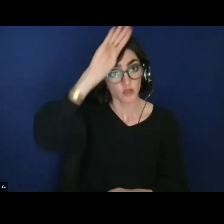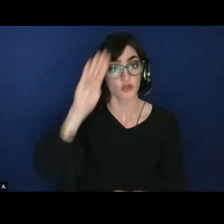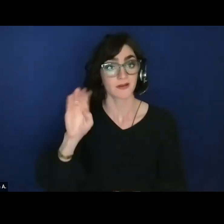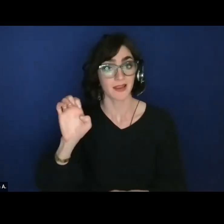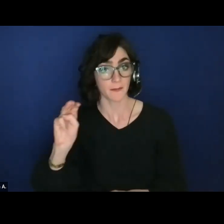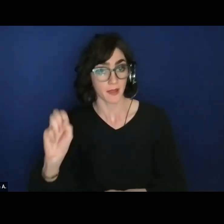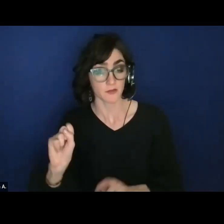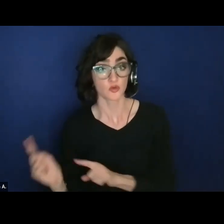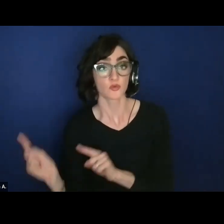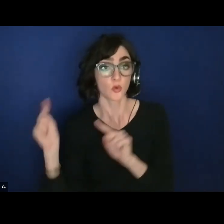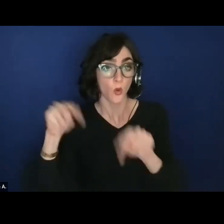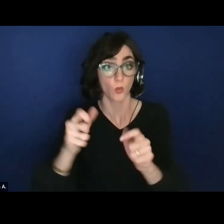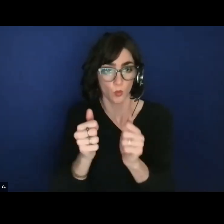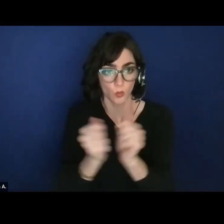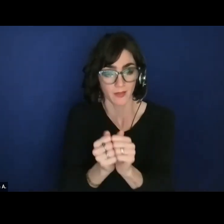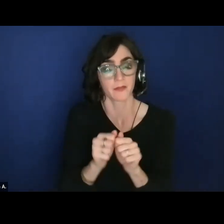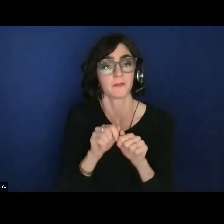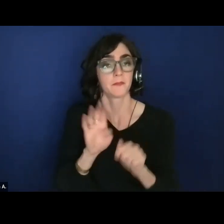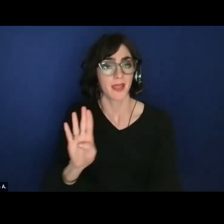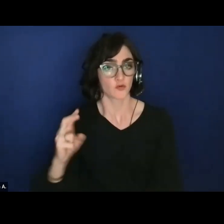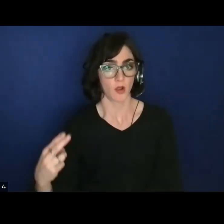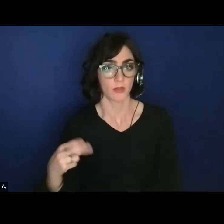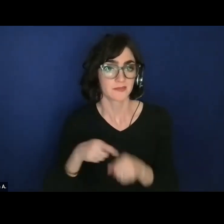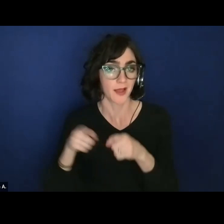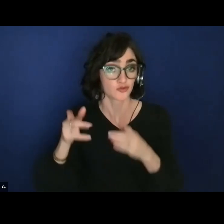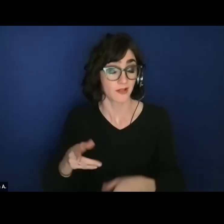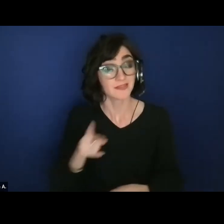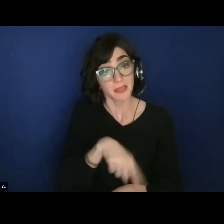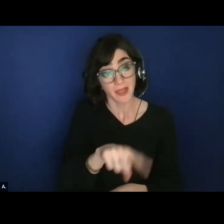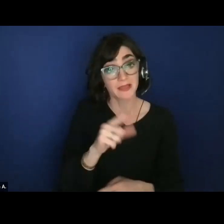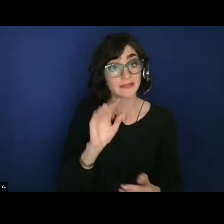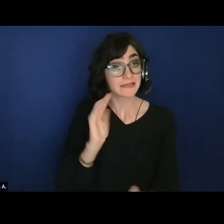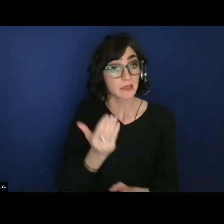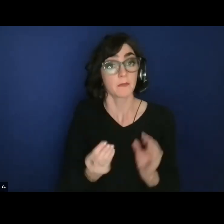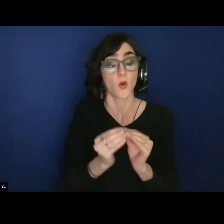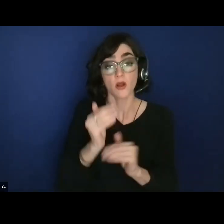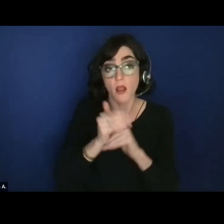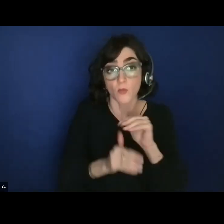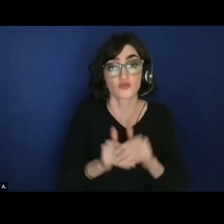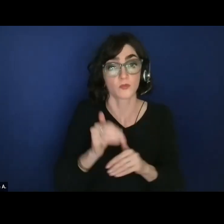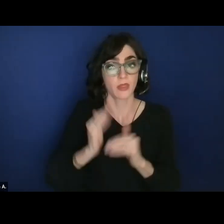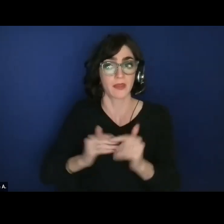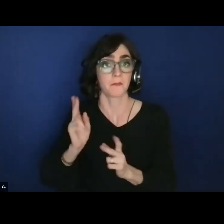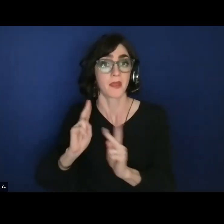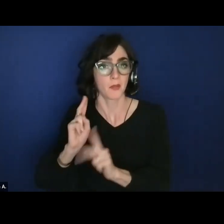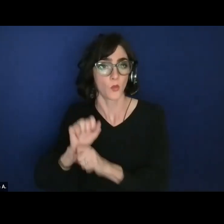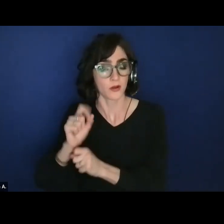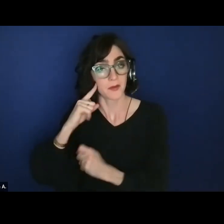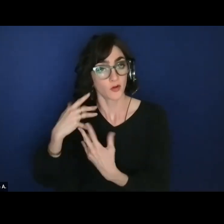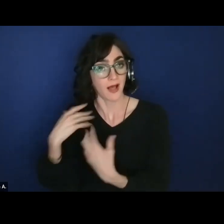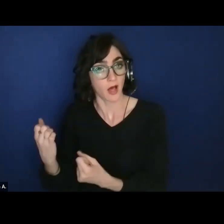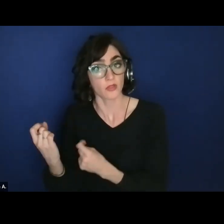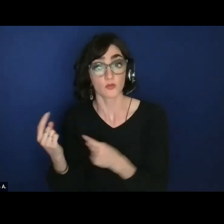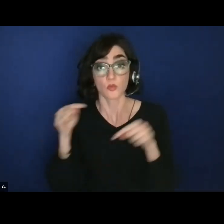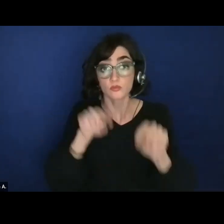health. And what I was saying is they seem much more comfortable than a lot of people that work in mental health going to a scene, not knowing what to